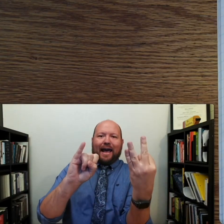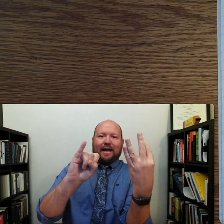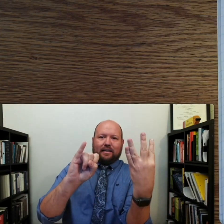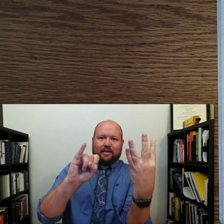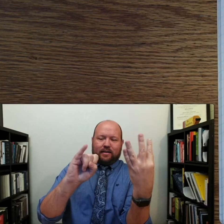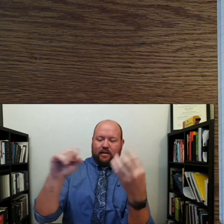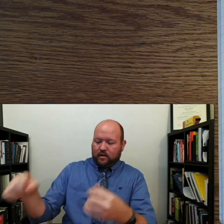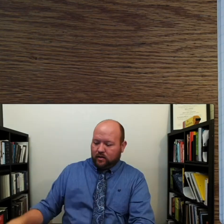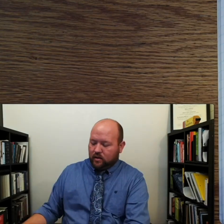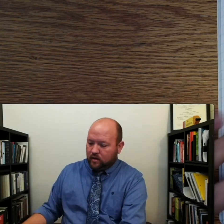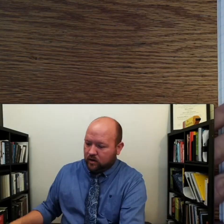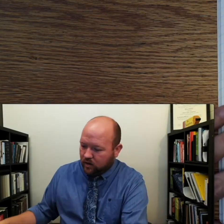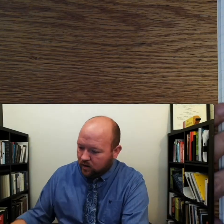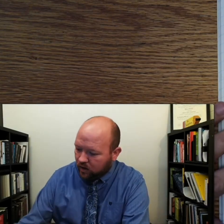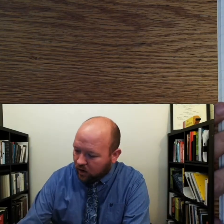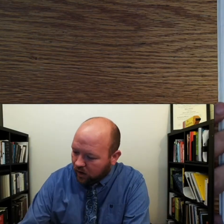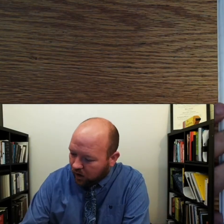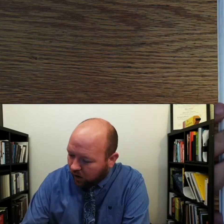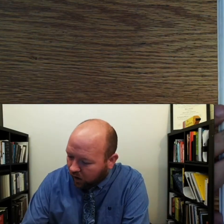Ocean.